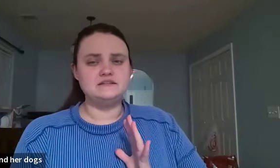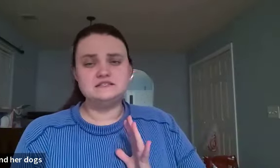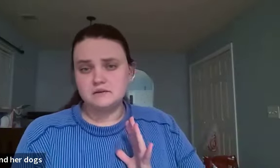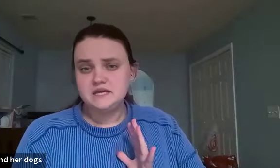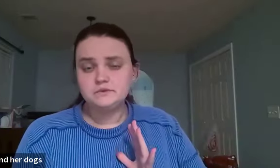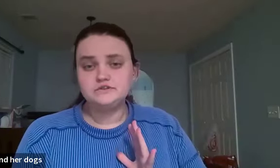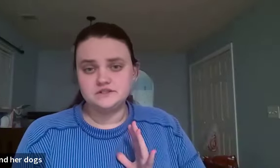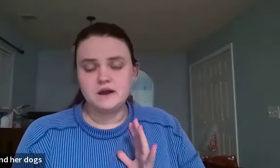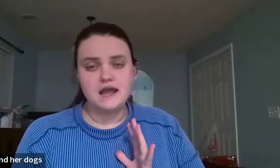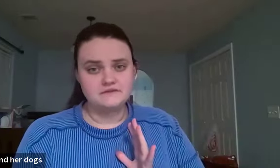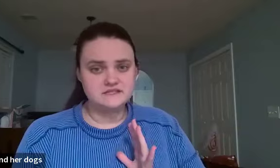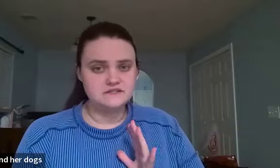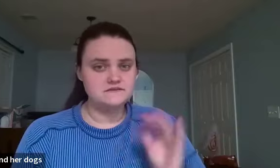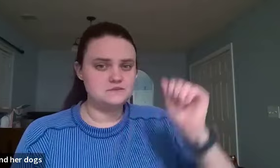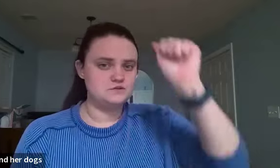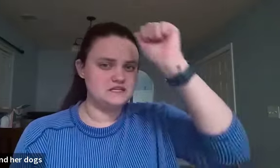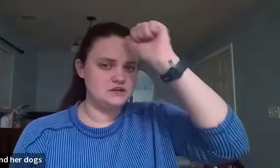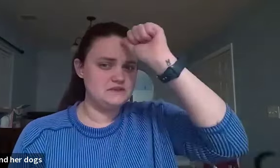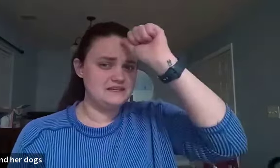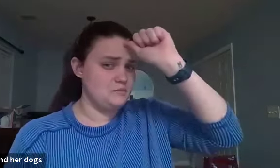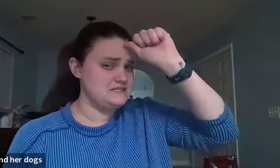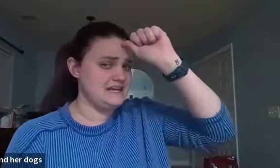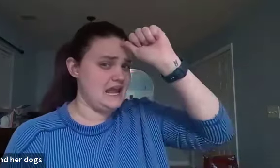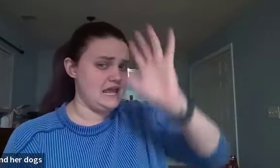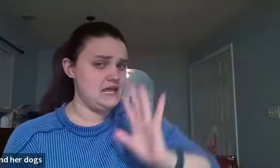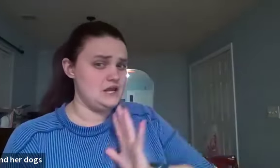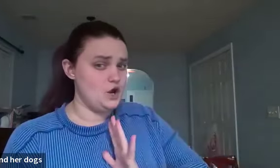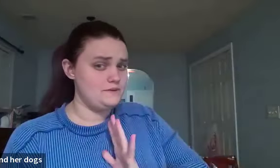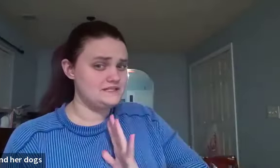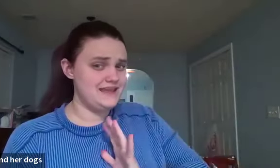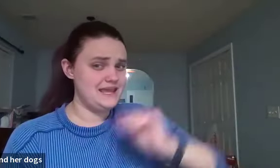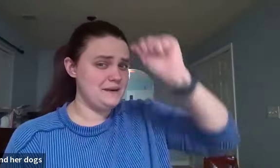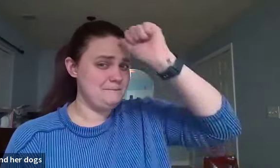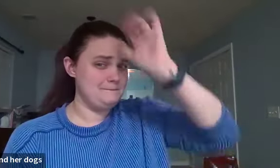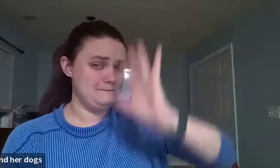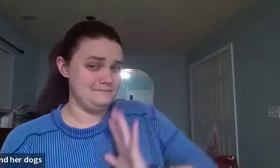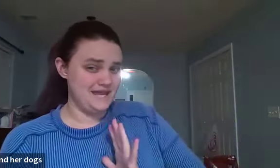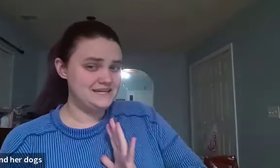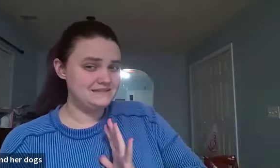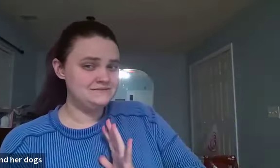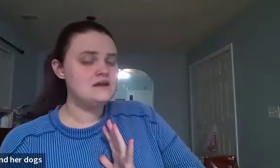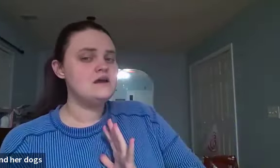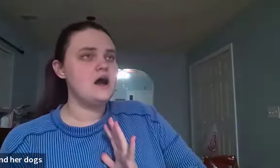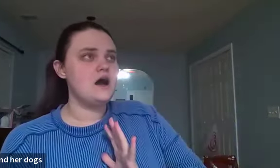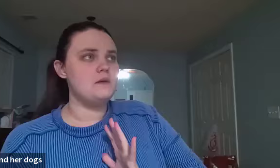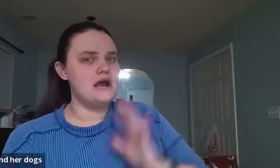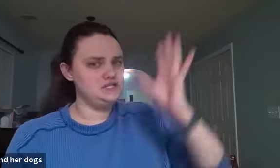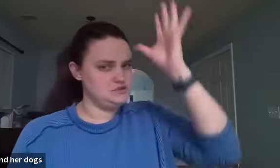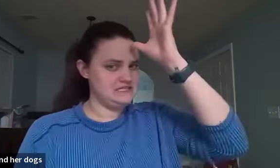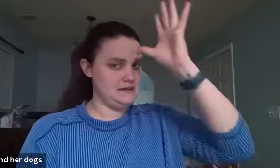And some people do, I have seen this a few times where they start with like almost like an A and open to the hand. Man. I do